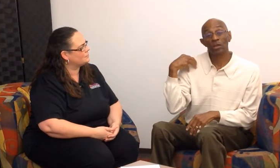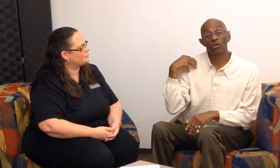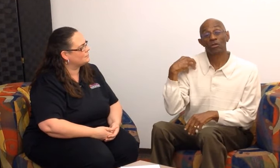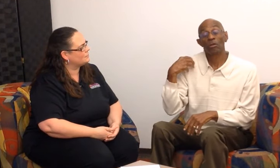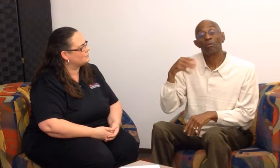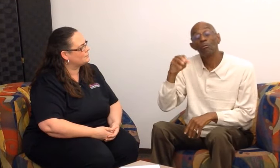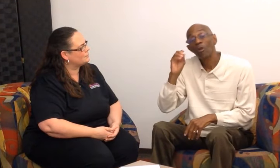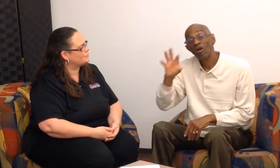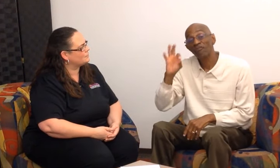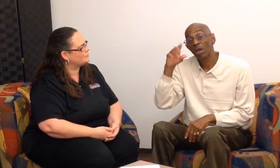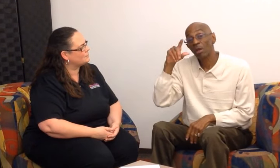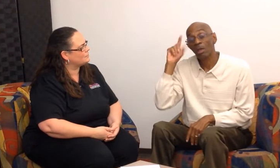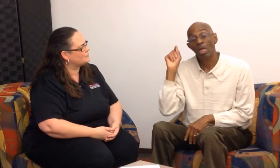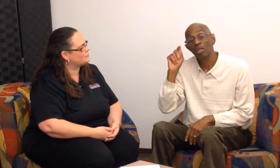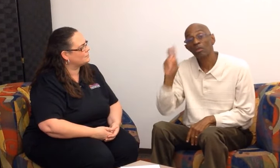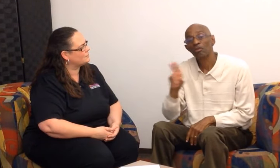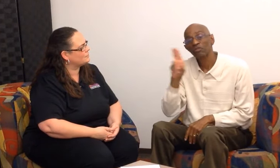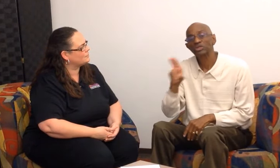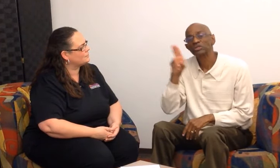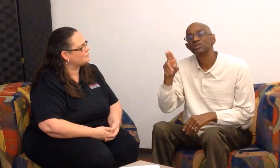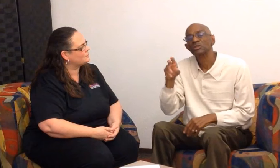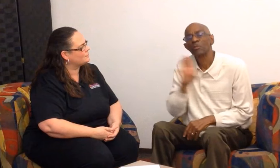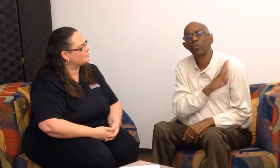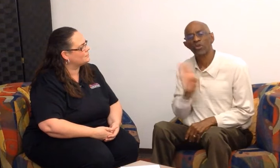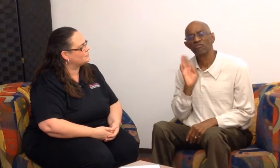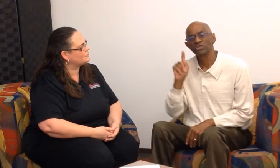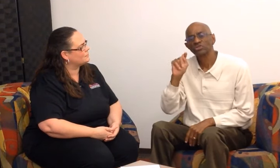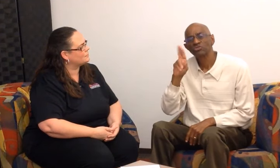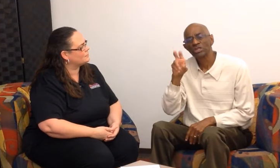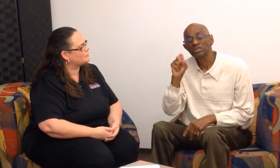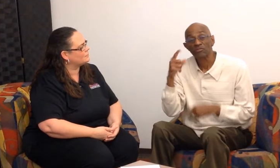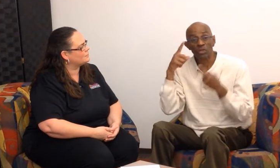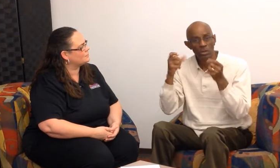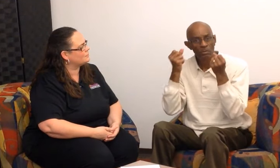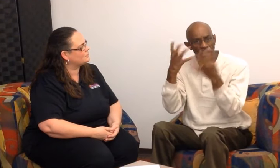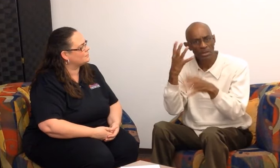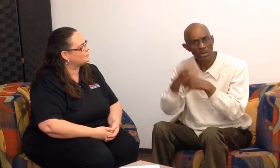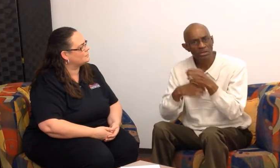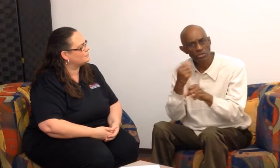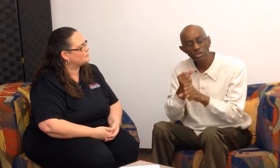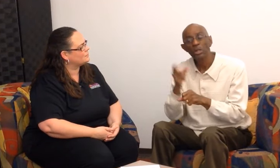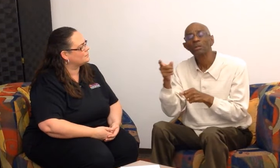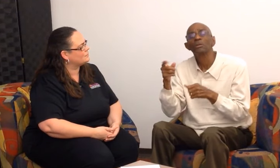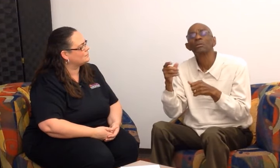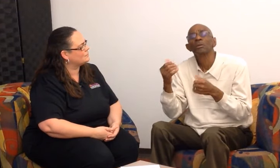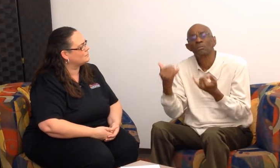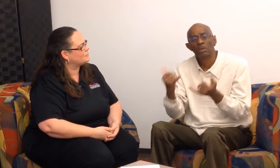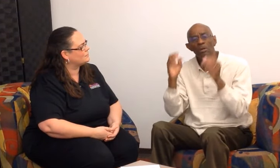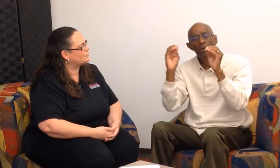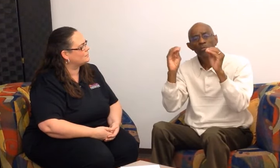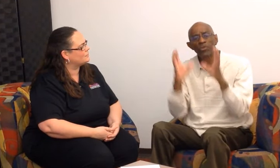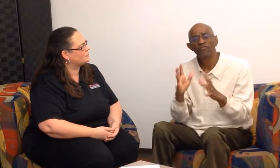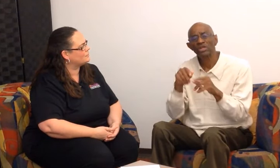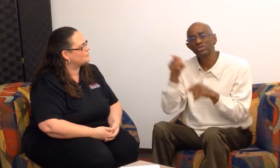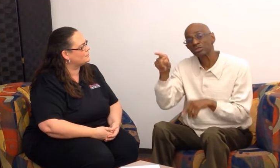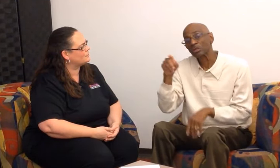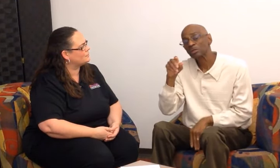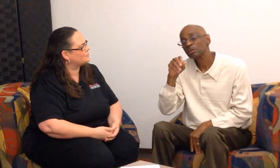He was the first Black Deaf Chair on Gallaudet University's Board of Trustees and served for many years. He is now a